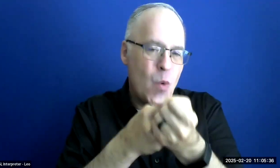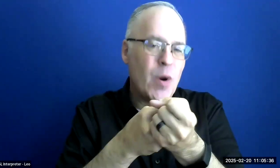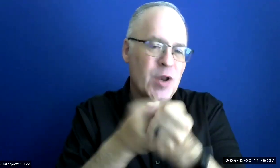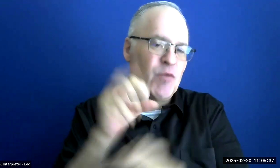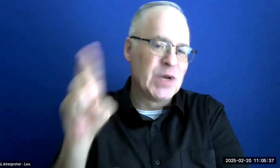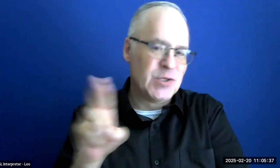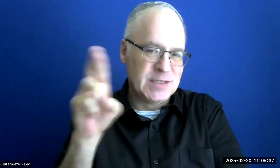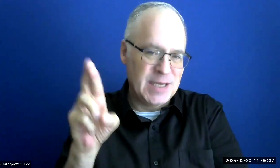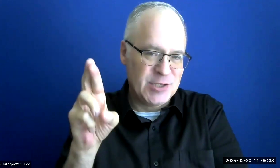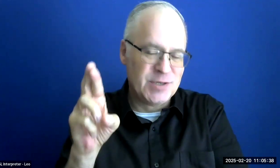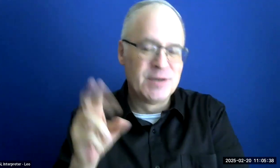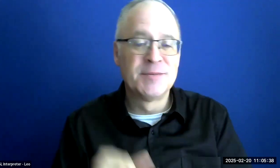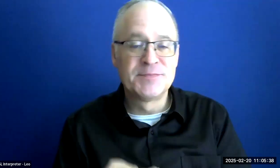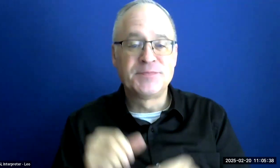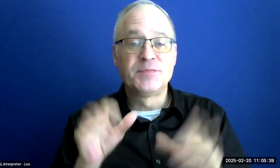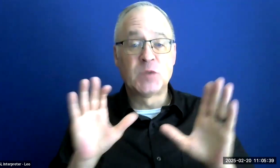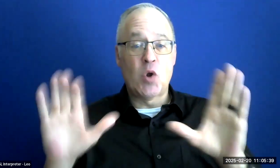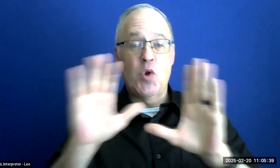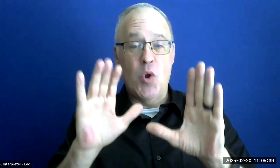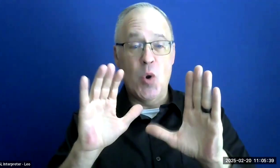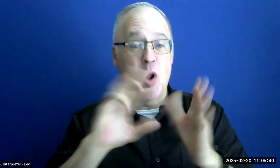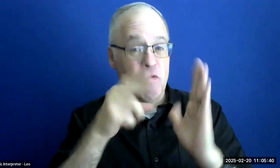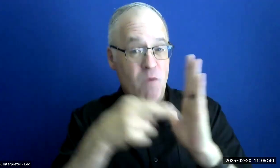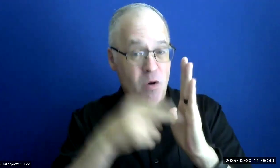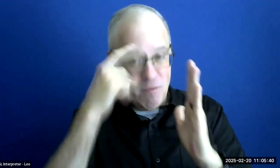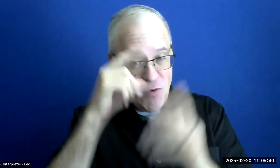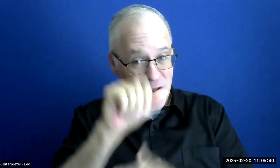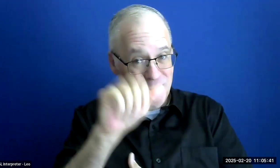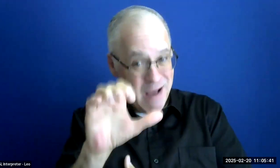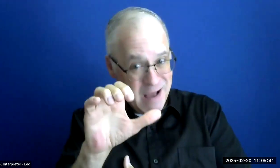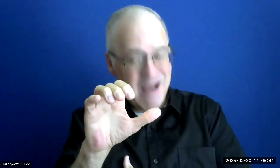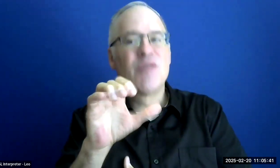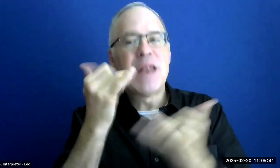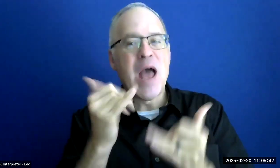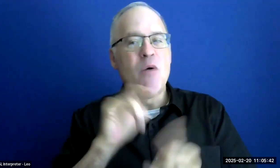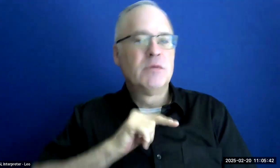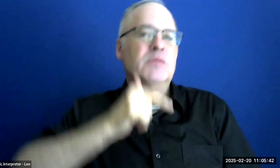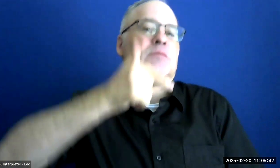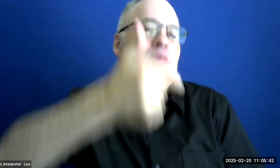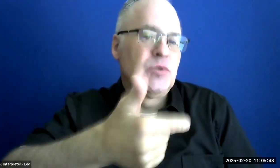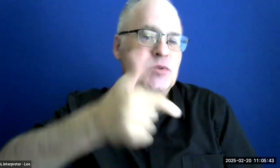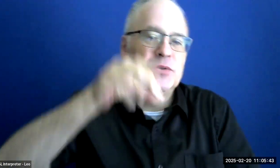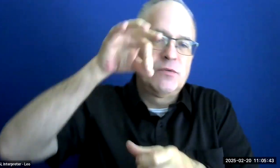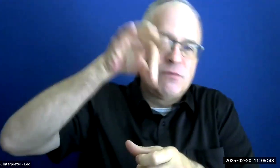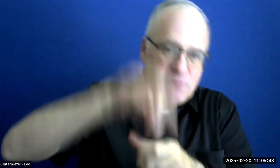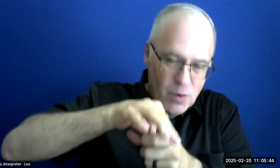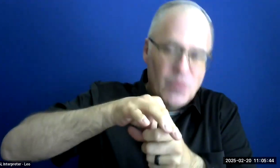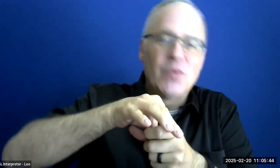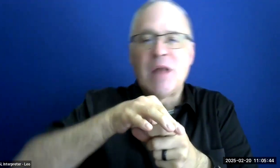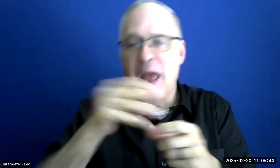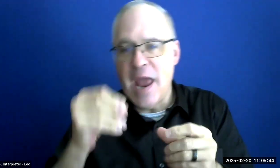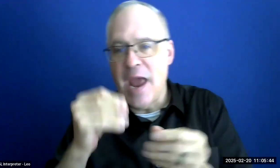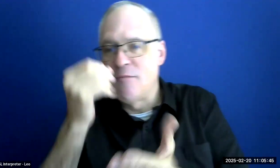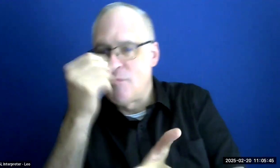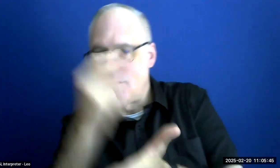role as annual conferences is to decide whether to ratify what the General Conference has